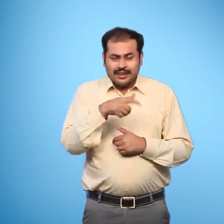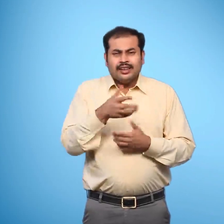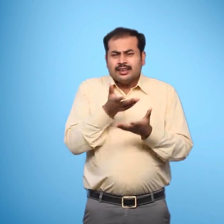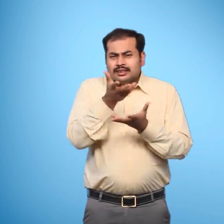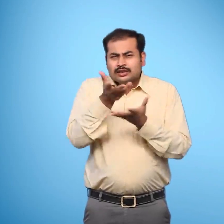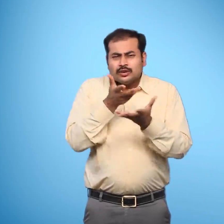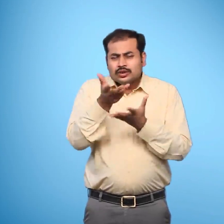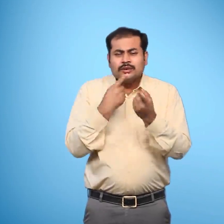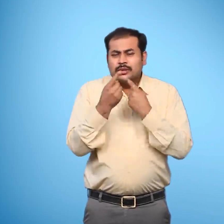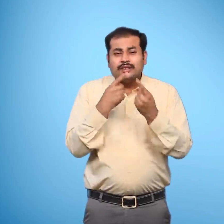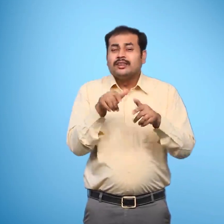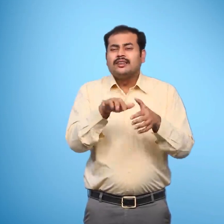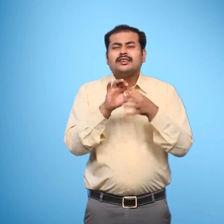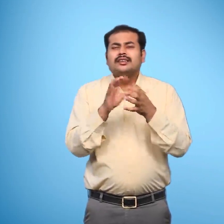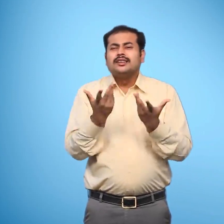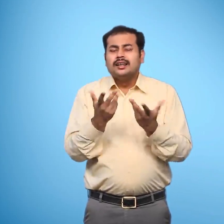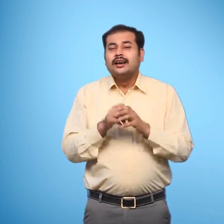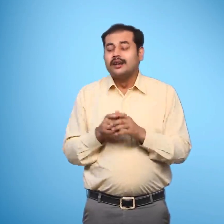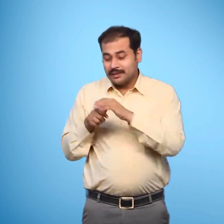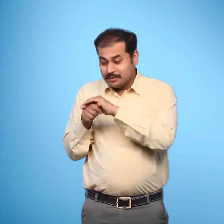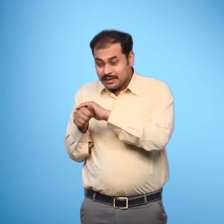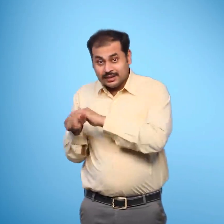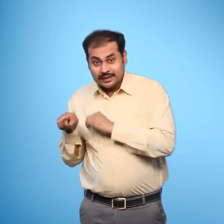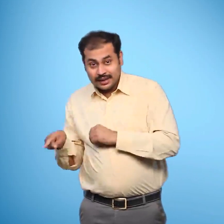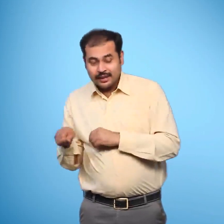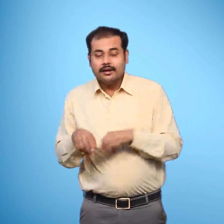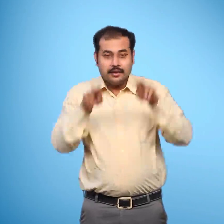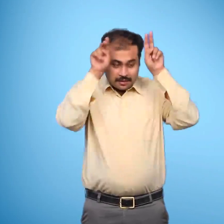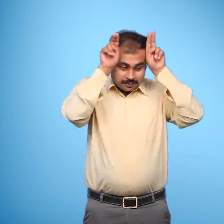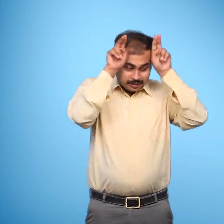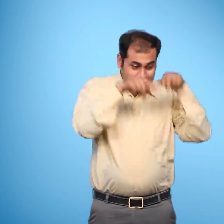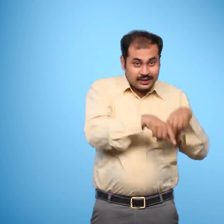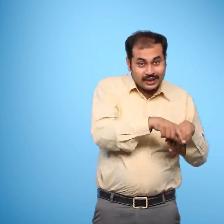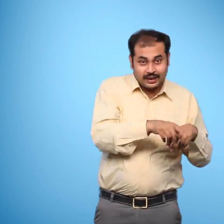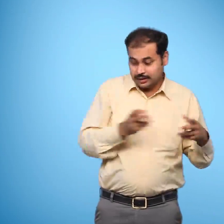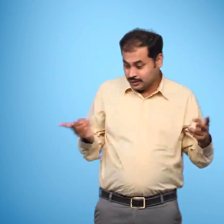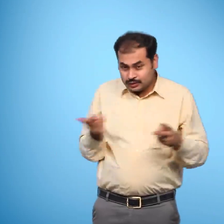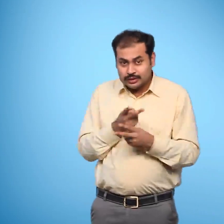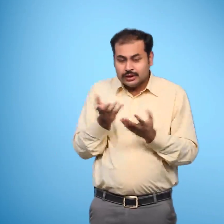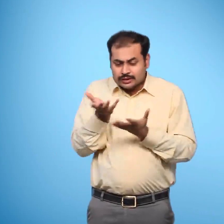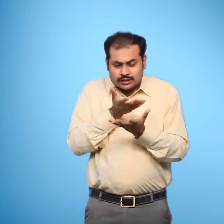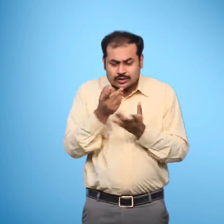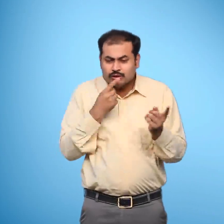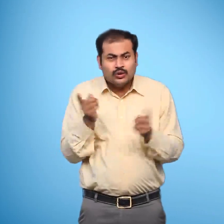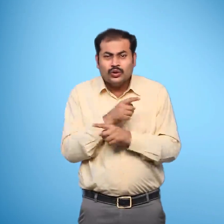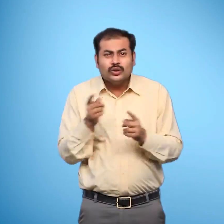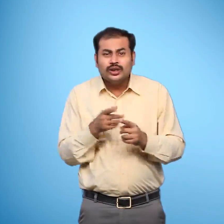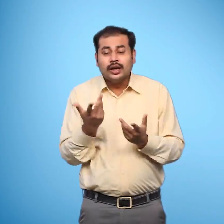conversation between Tortoise, who is tossing the ball with bat, and Bunnu Rabbit, who is holding a paper